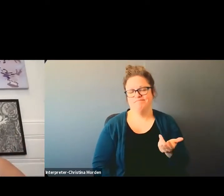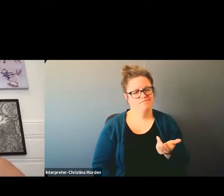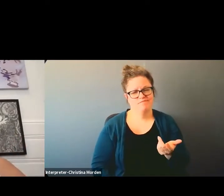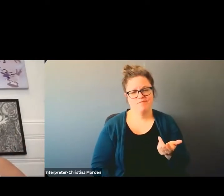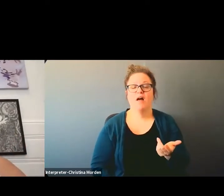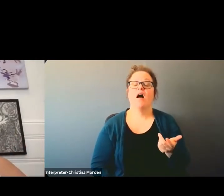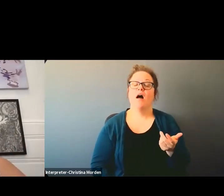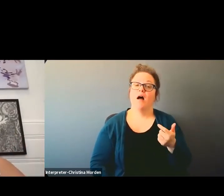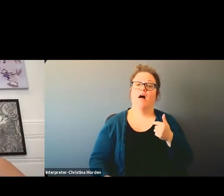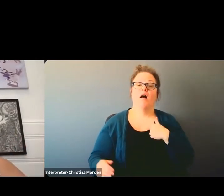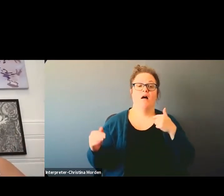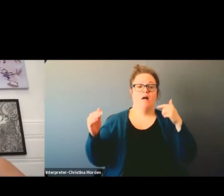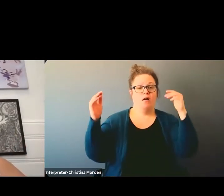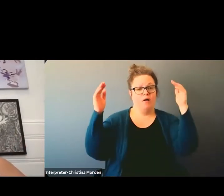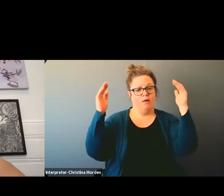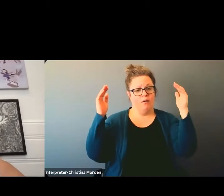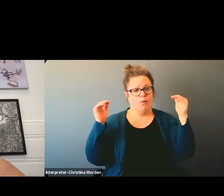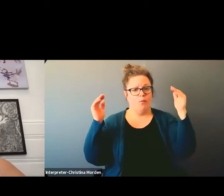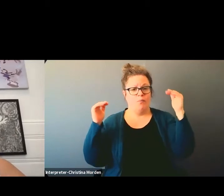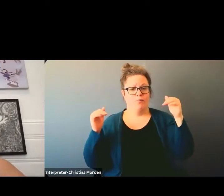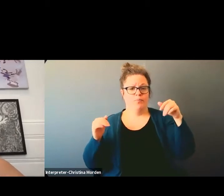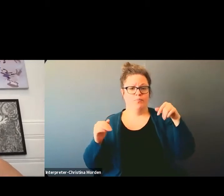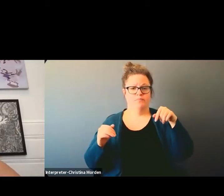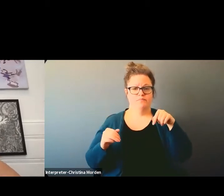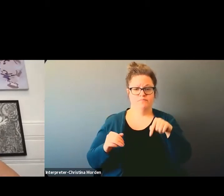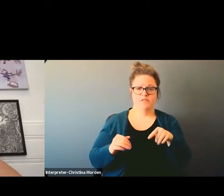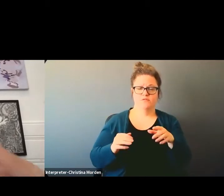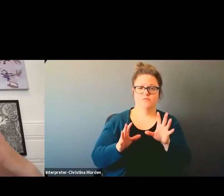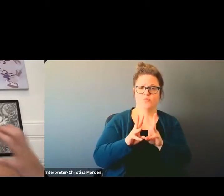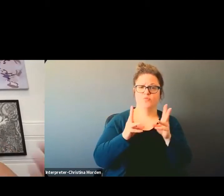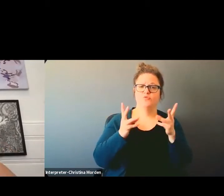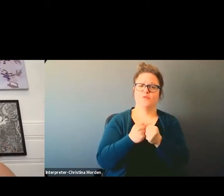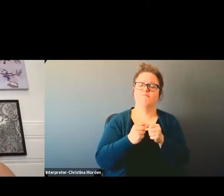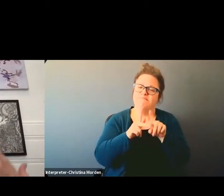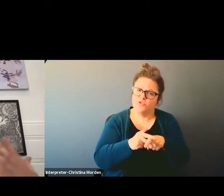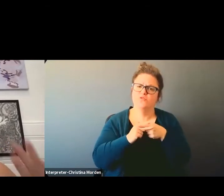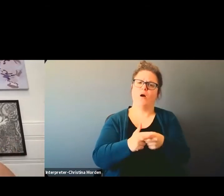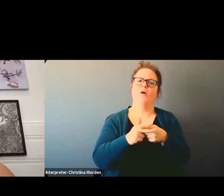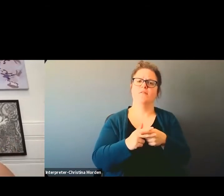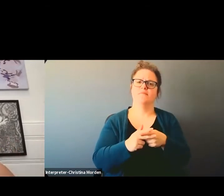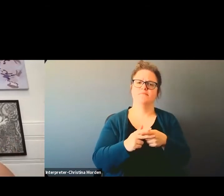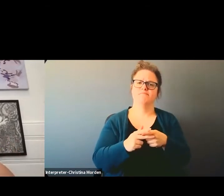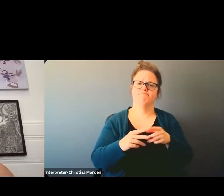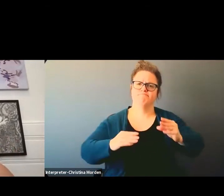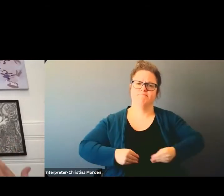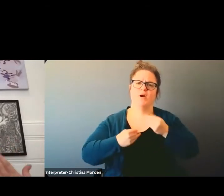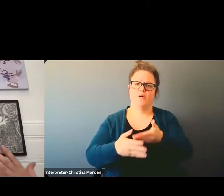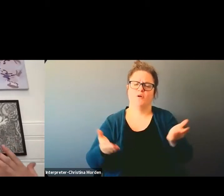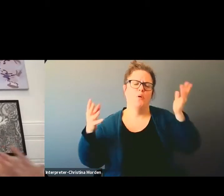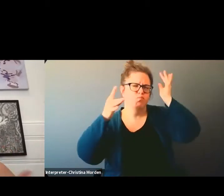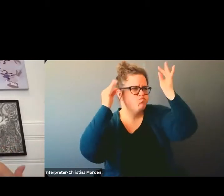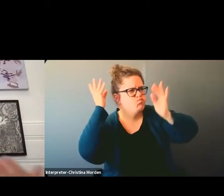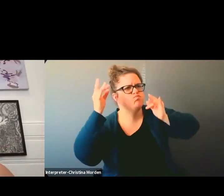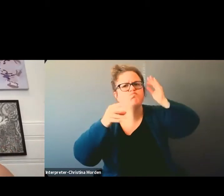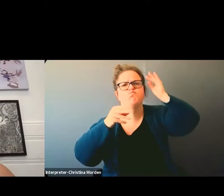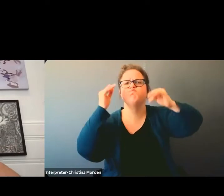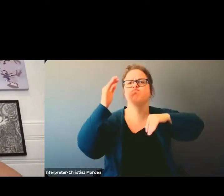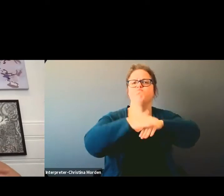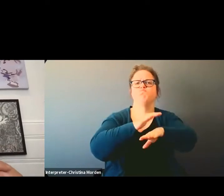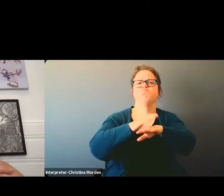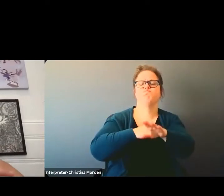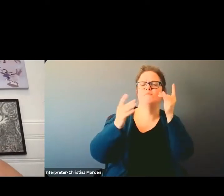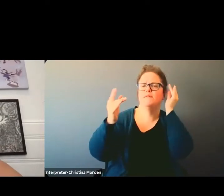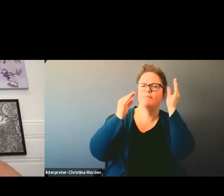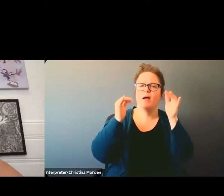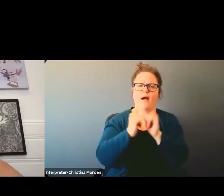hope instead that this workshop will be a catalyst for you to think about accessibility in your space and just to really how to be more welcoming